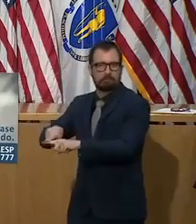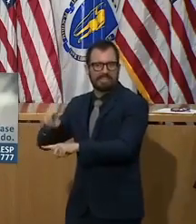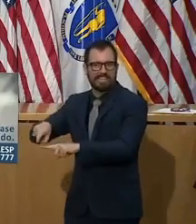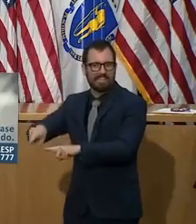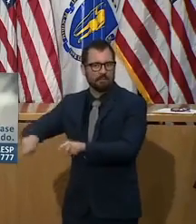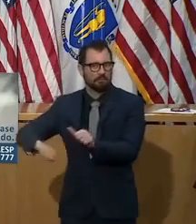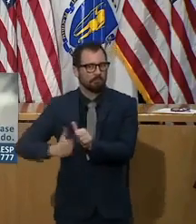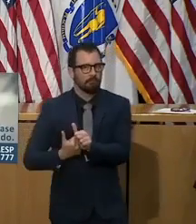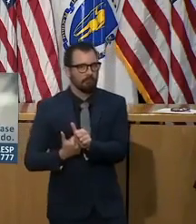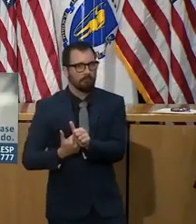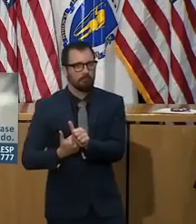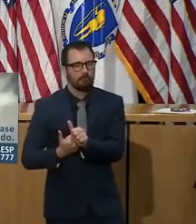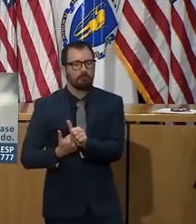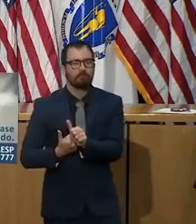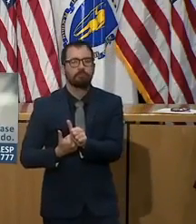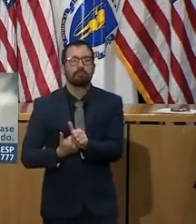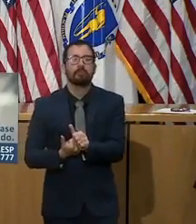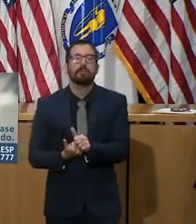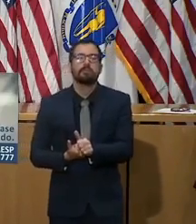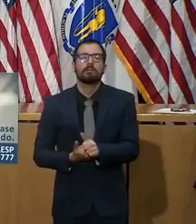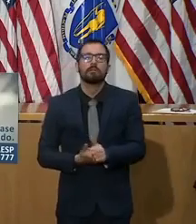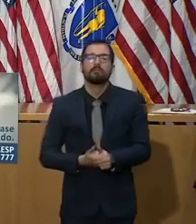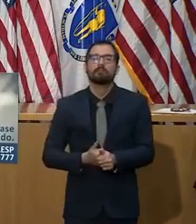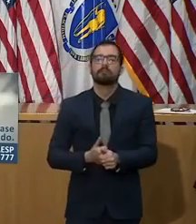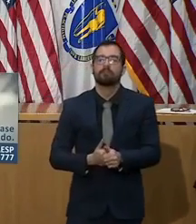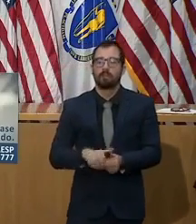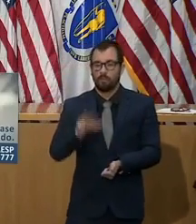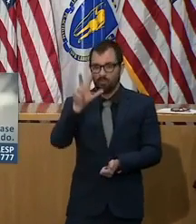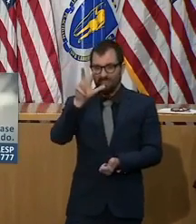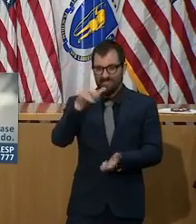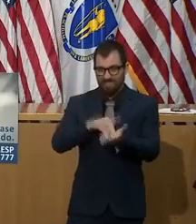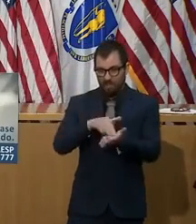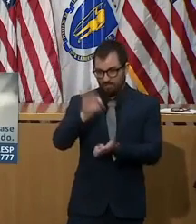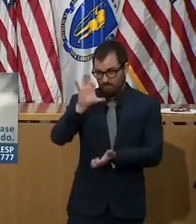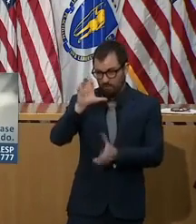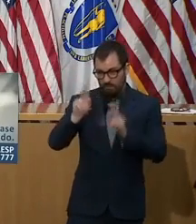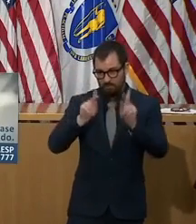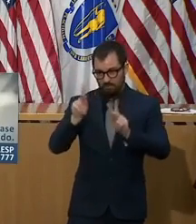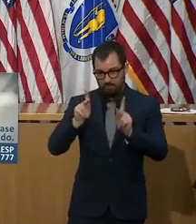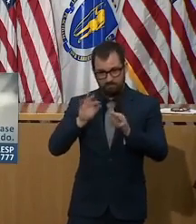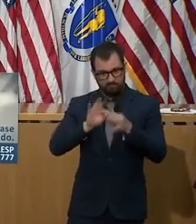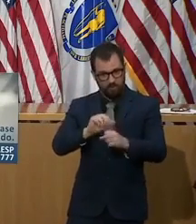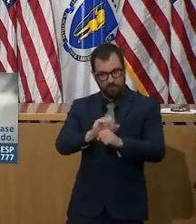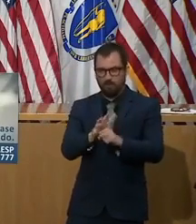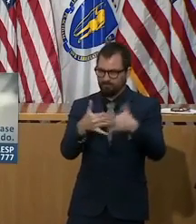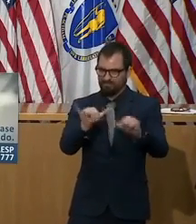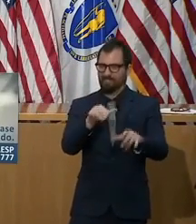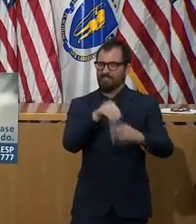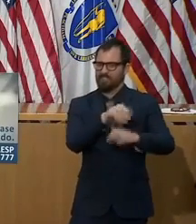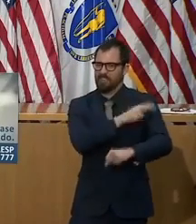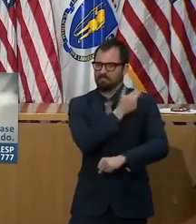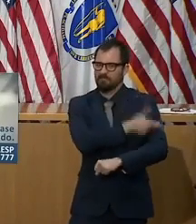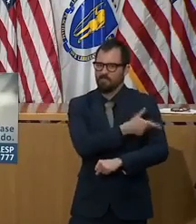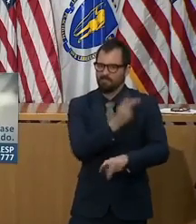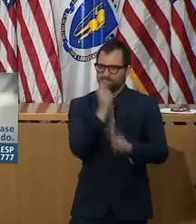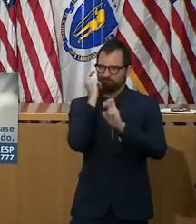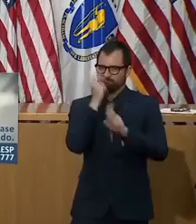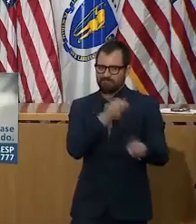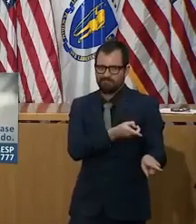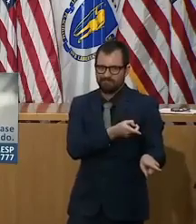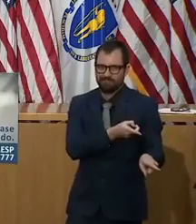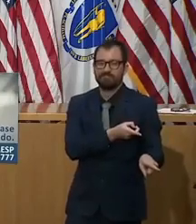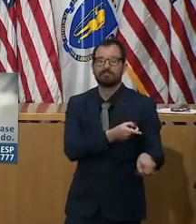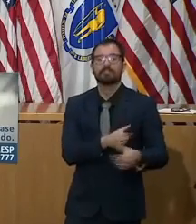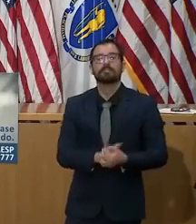for COVID-19, and we reported through our testing an additional 1,500 new cases yesterday. And while